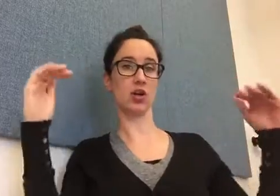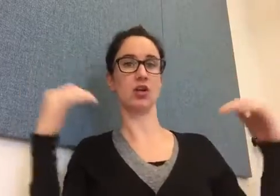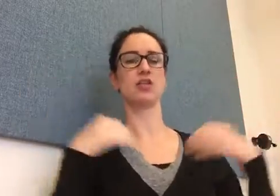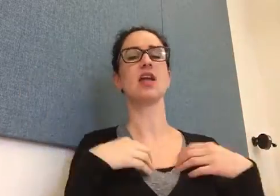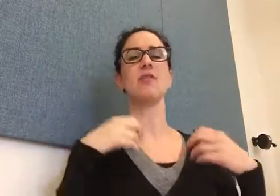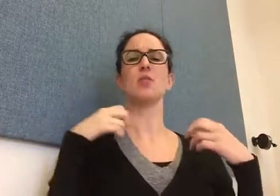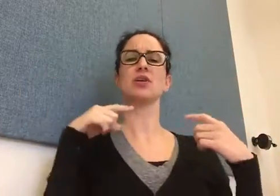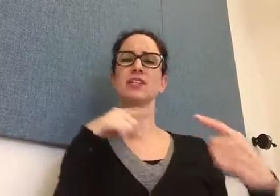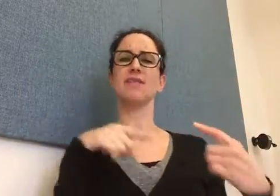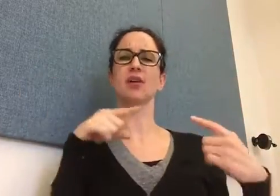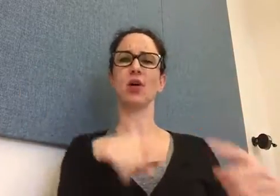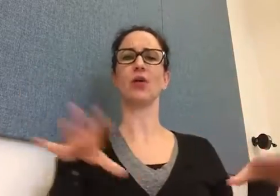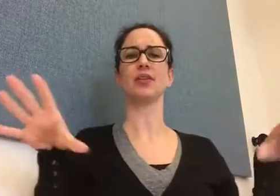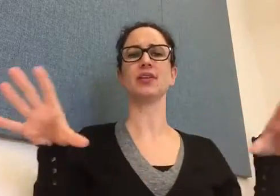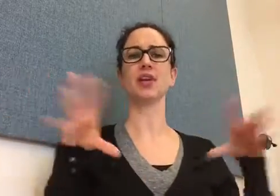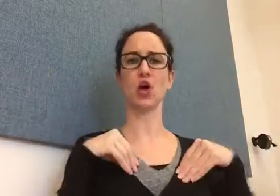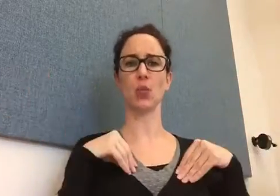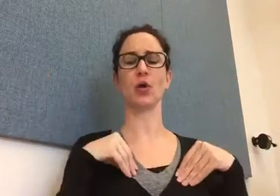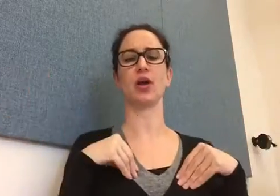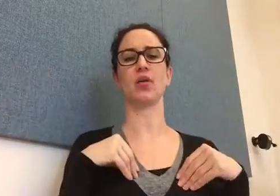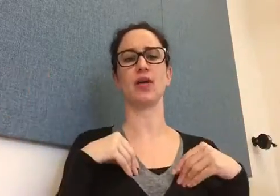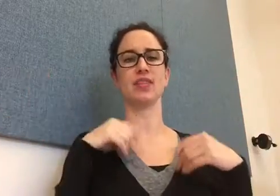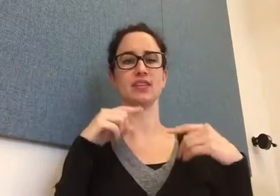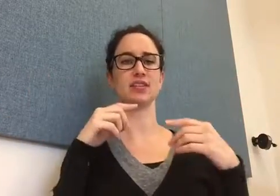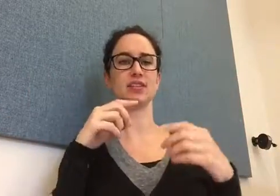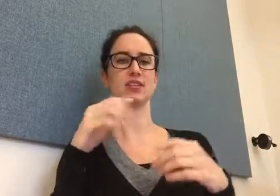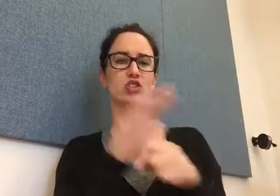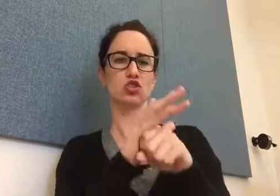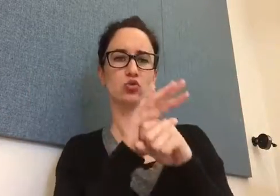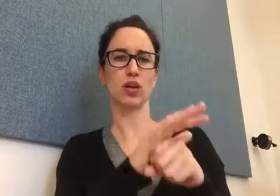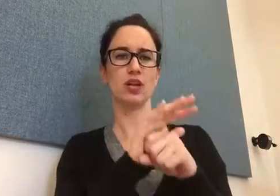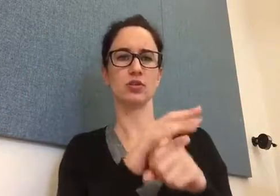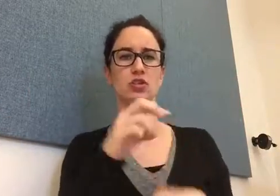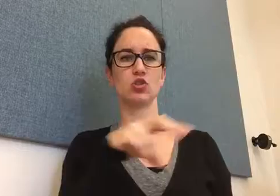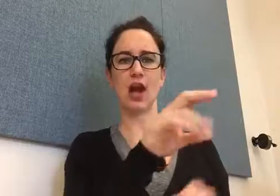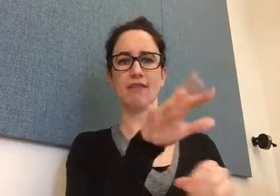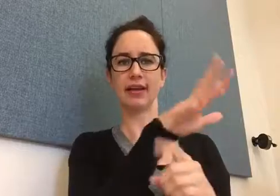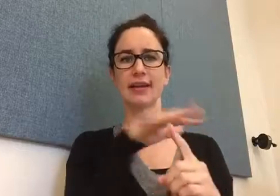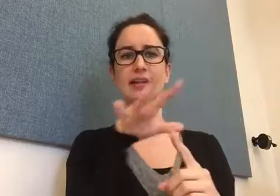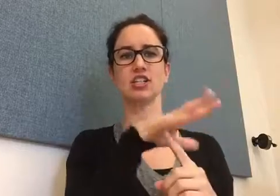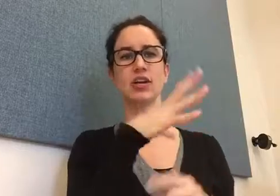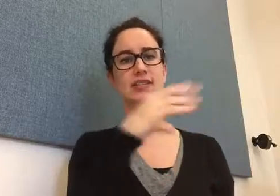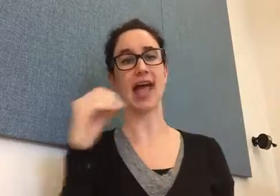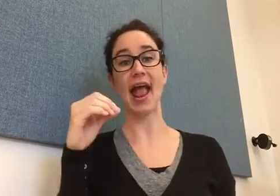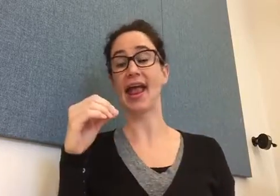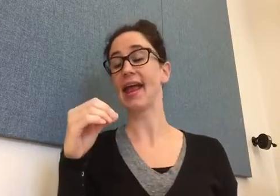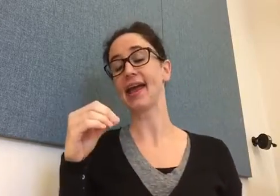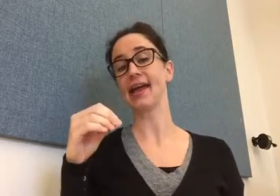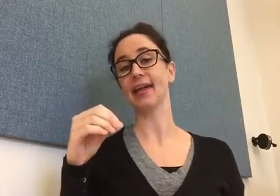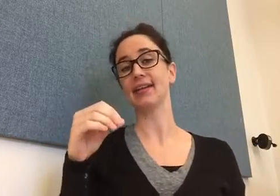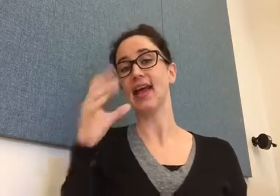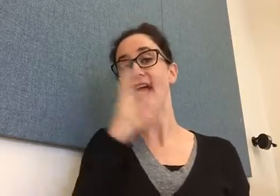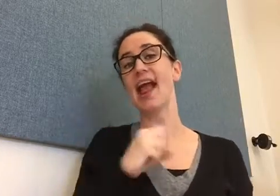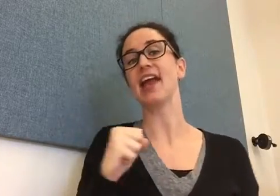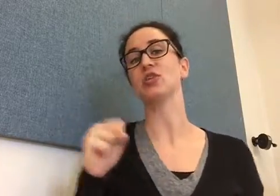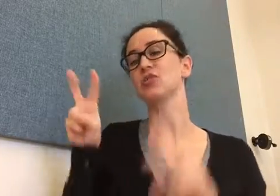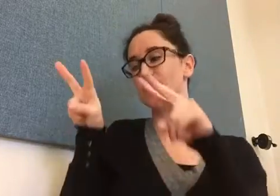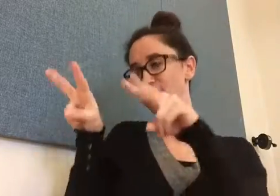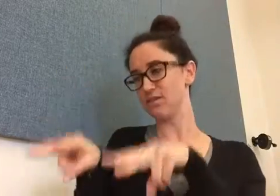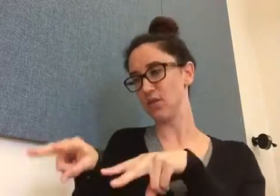the strenuous traveling conditions, and age was viewed as a handicapping condition by immigration